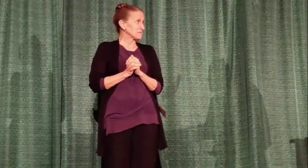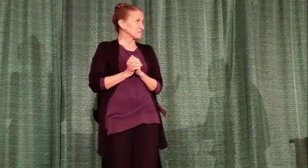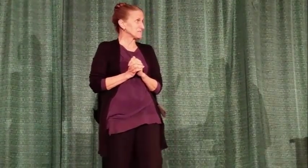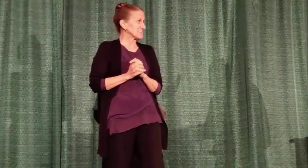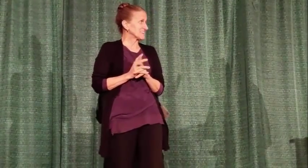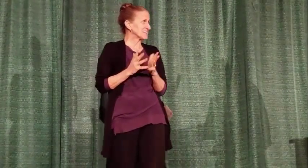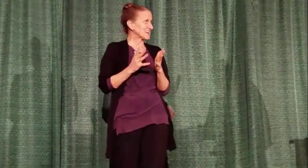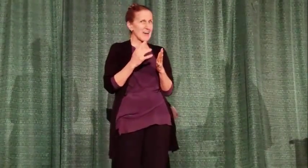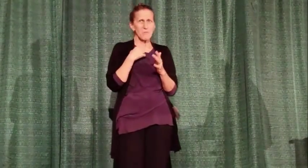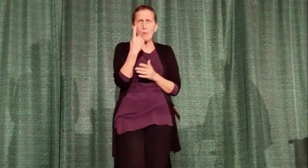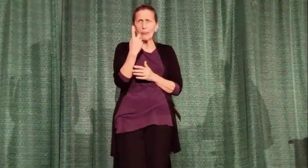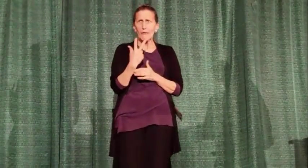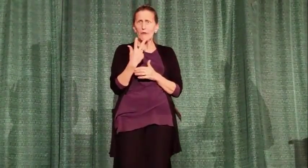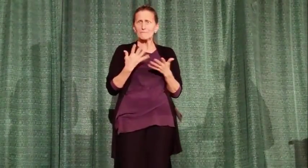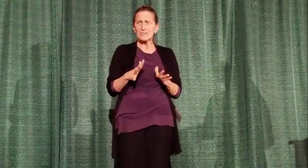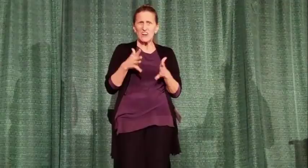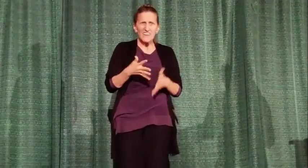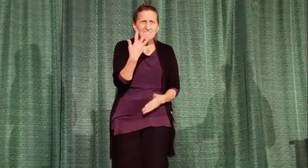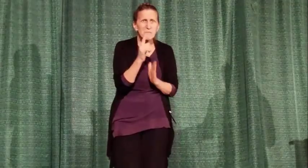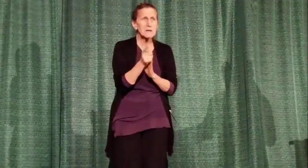Only got a third of the way through. I got 5 minutes left.